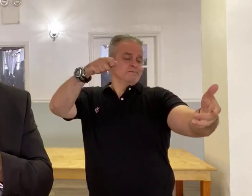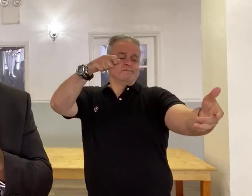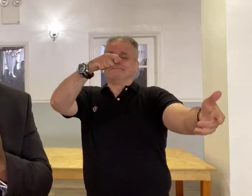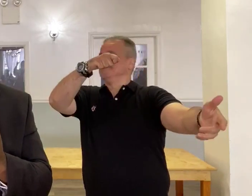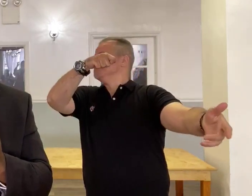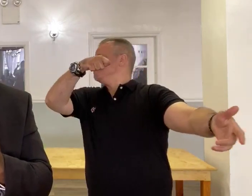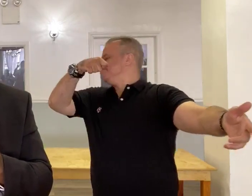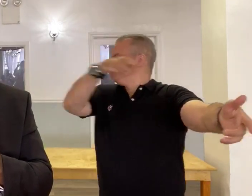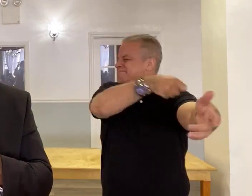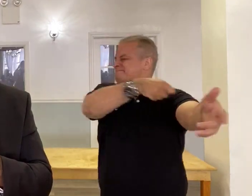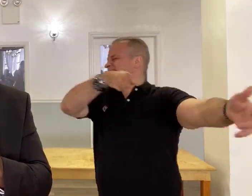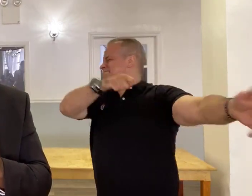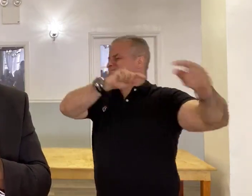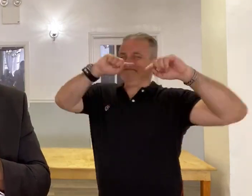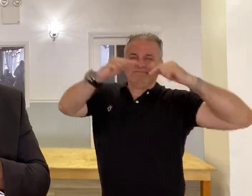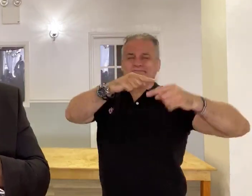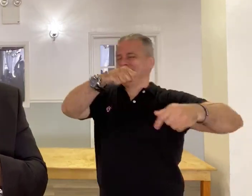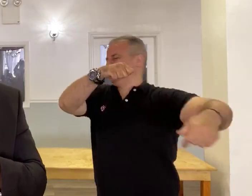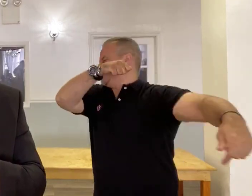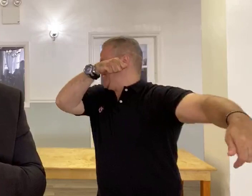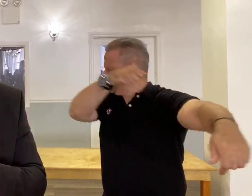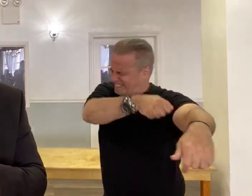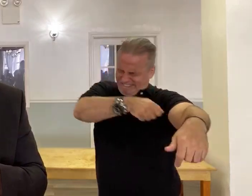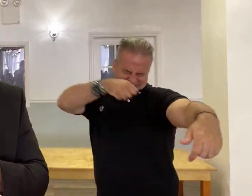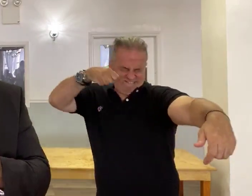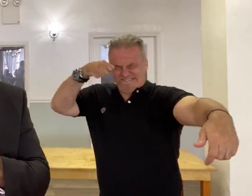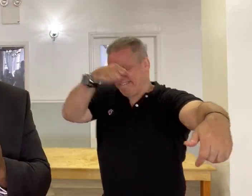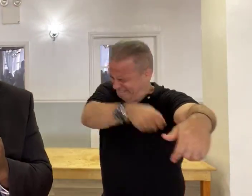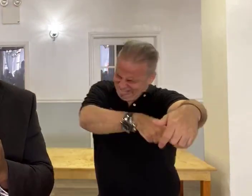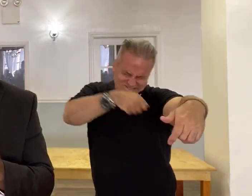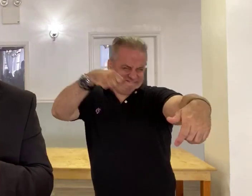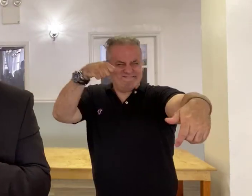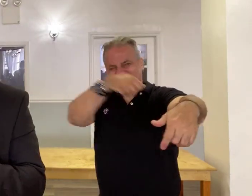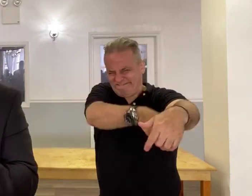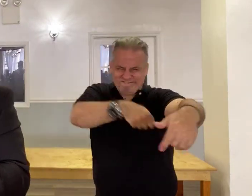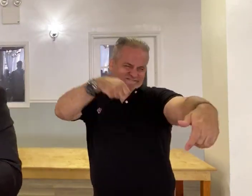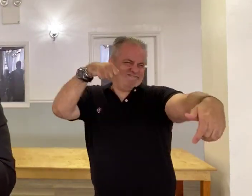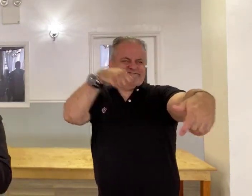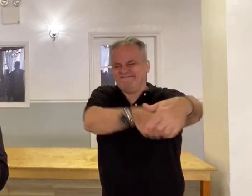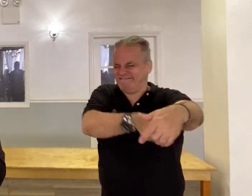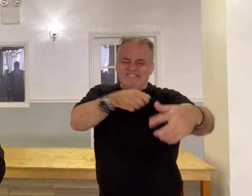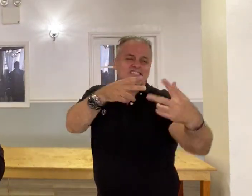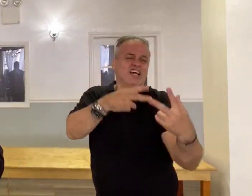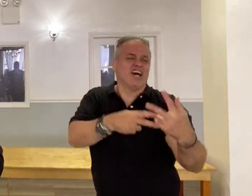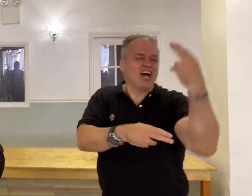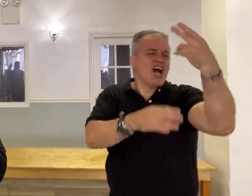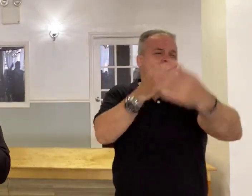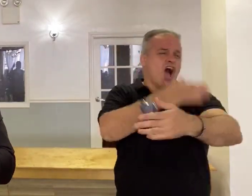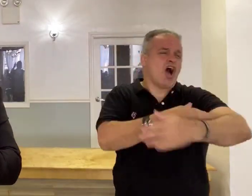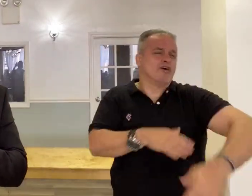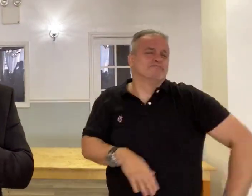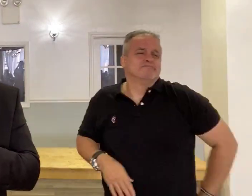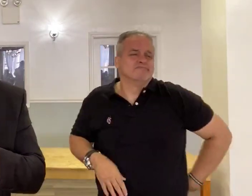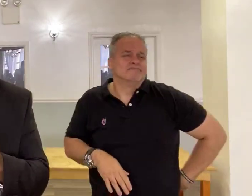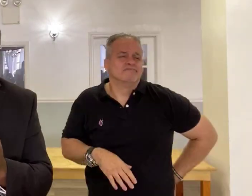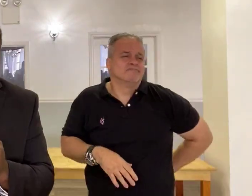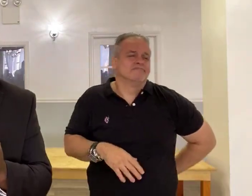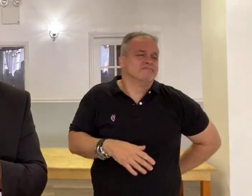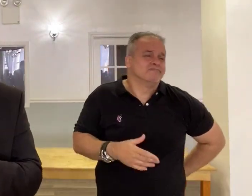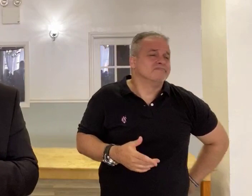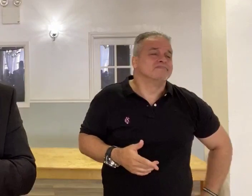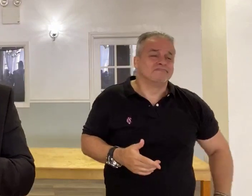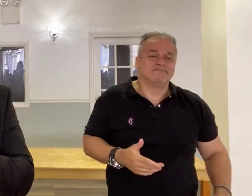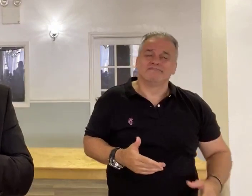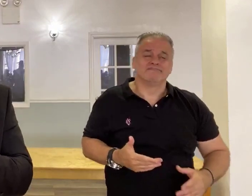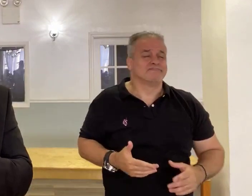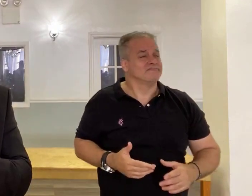He got out to the side of the road. He saw someone. He called for help. Saved his life. To this day, he did get